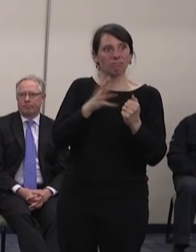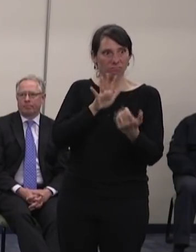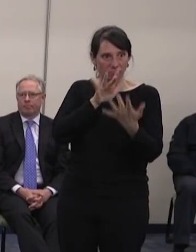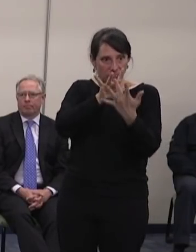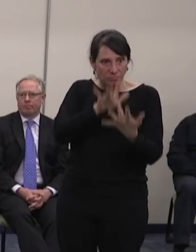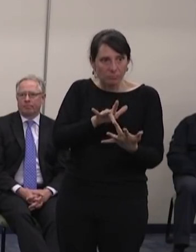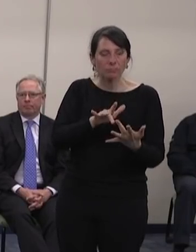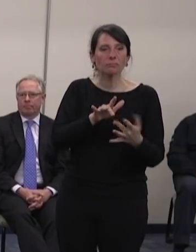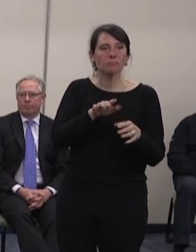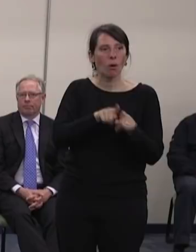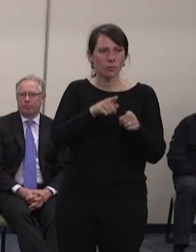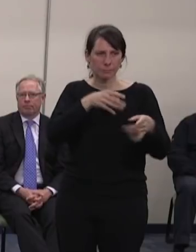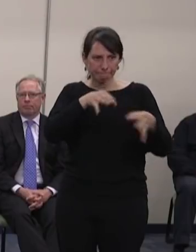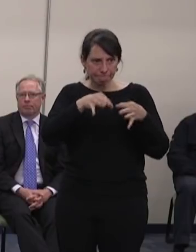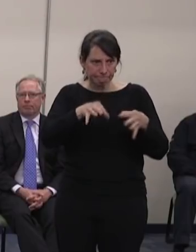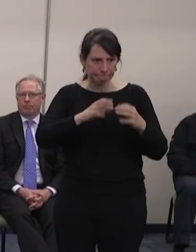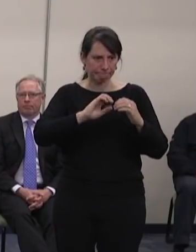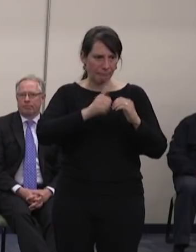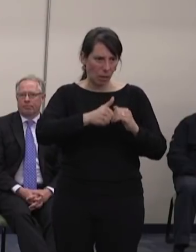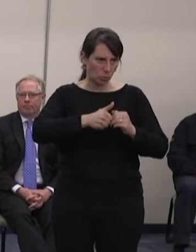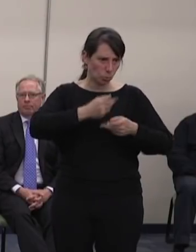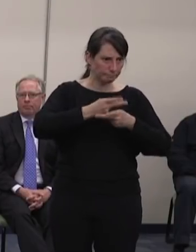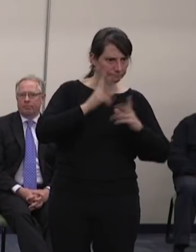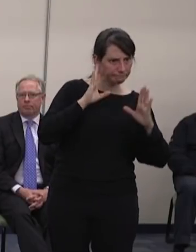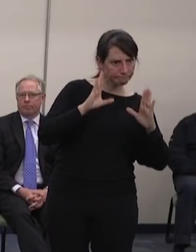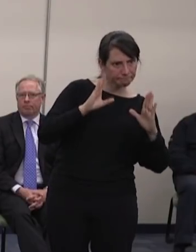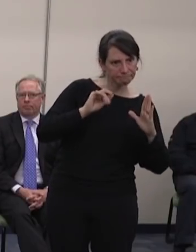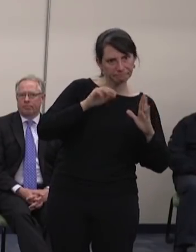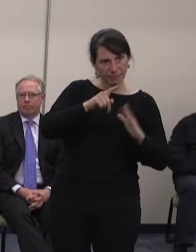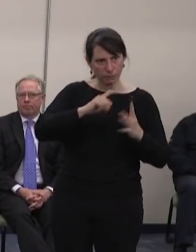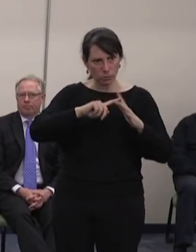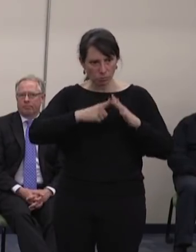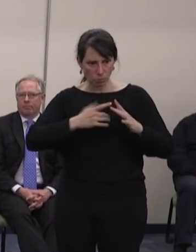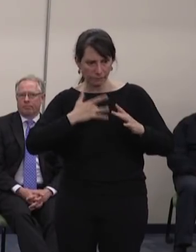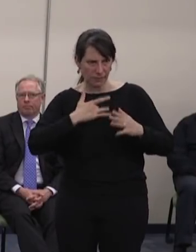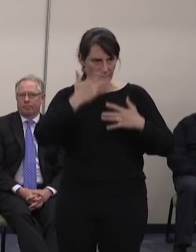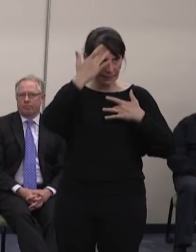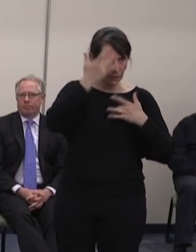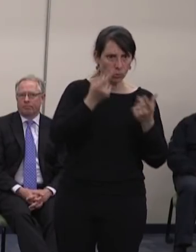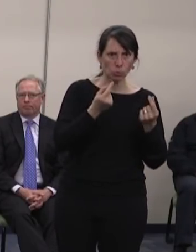symptoms and what to do if symptoms develop.